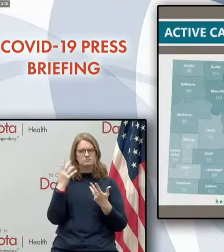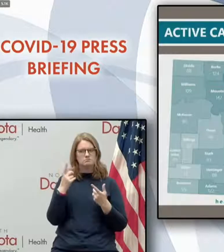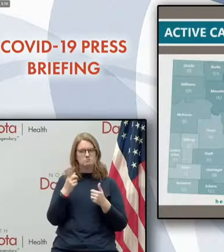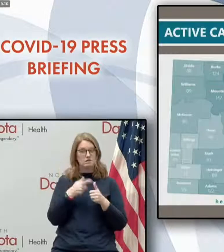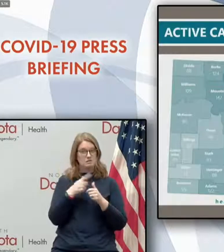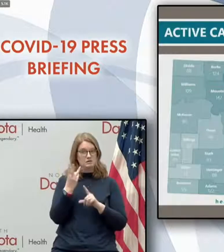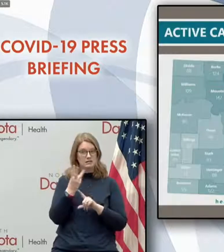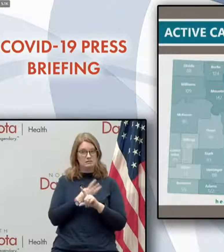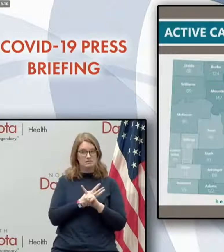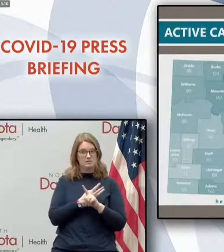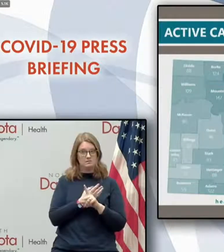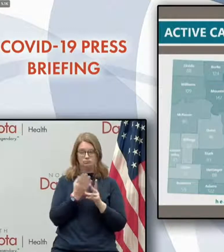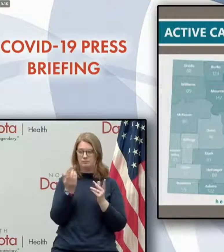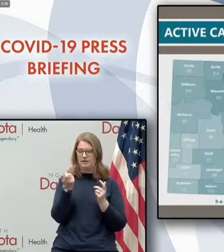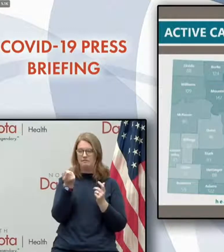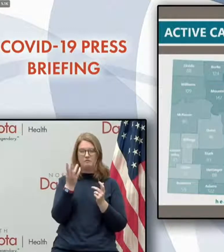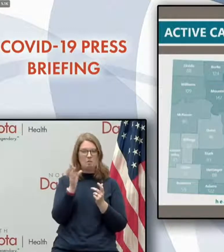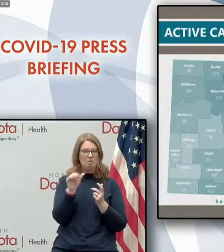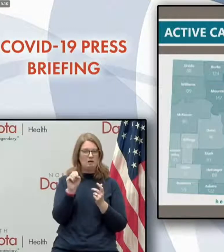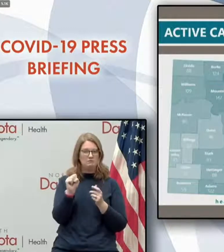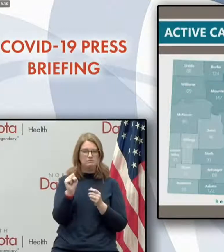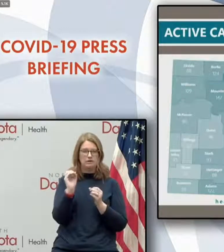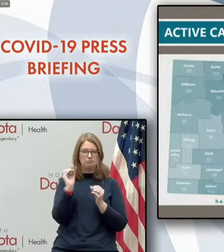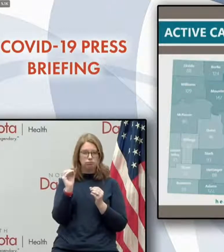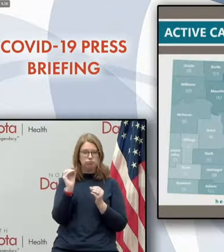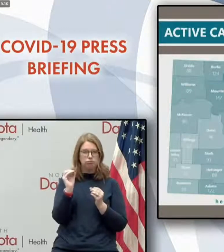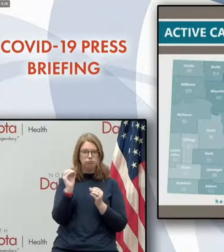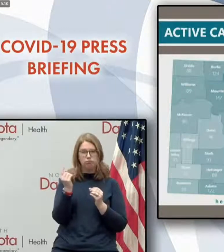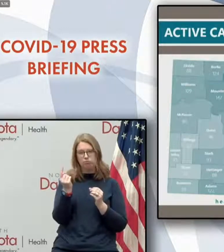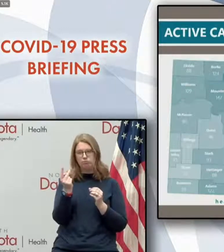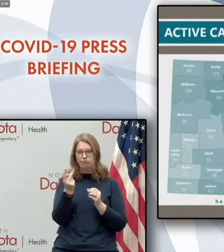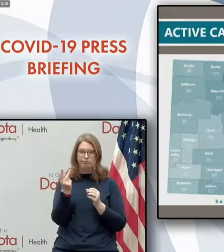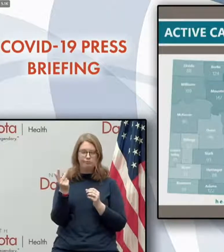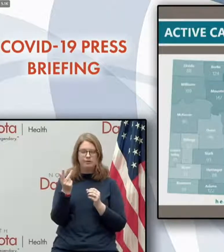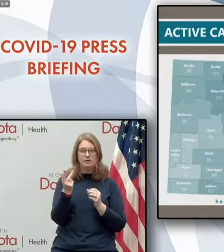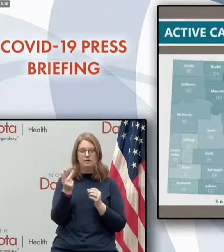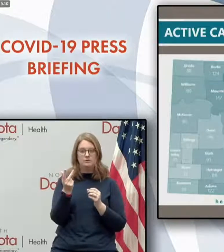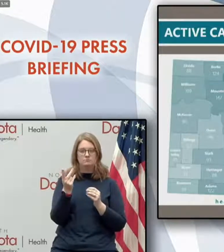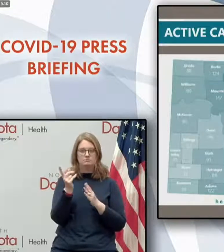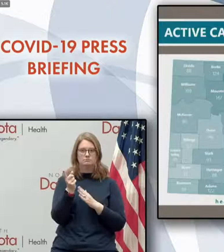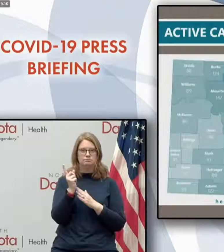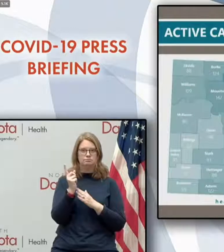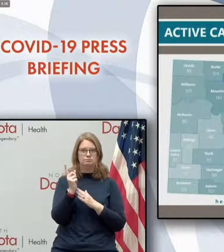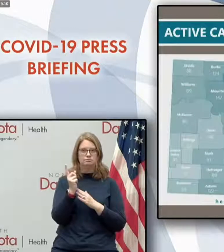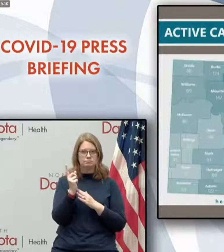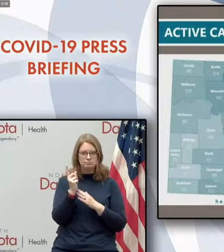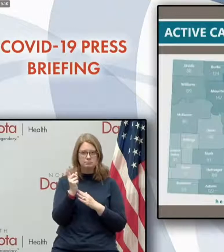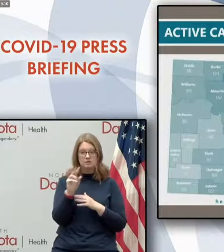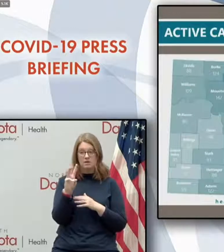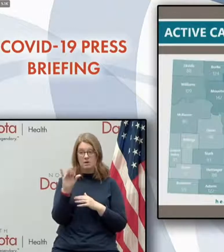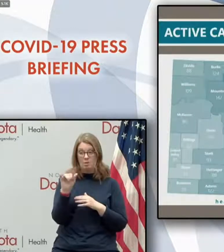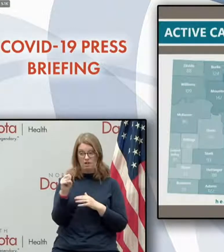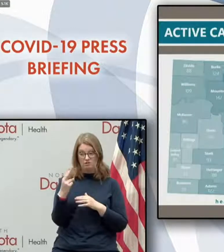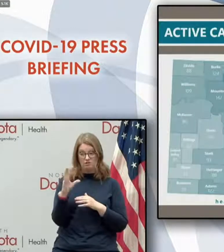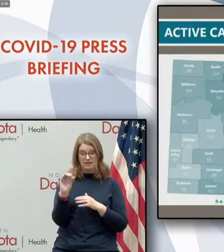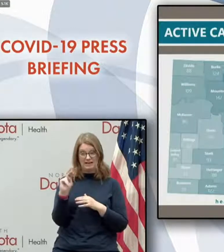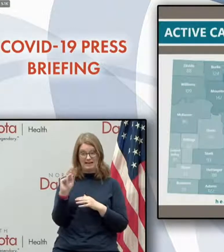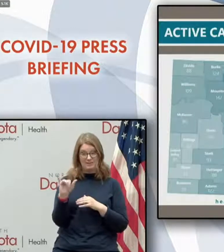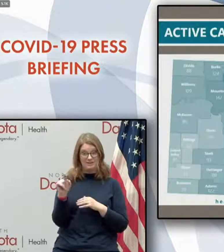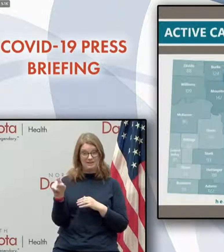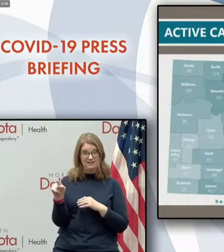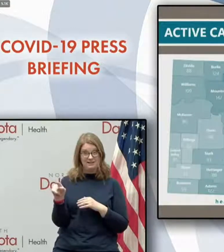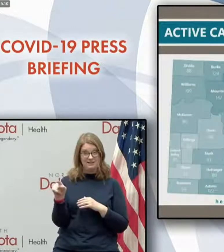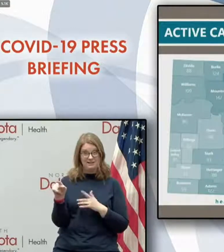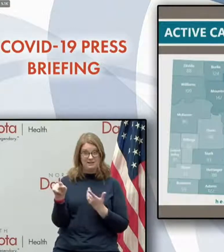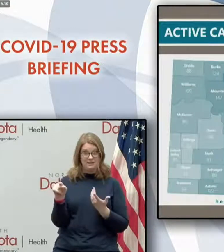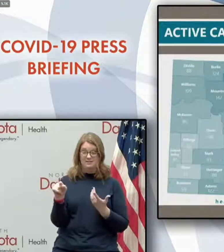6 months of this, had very few cases at all. Now we're in a situation in Walsh County where it could